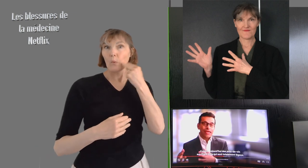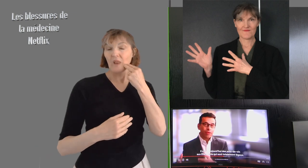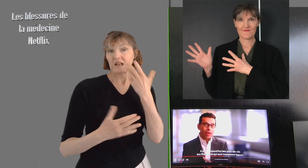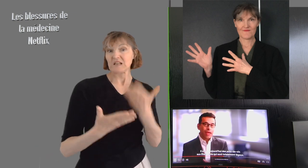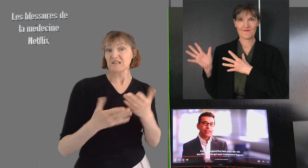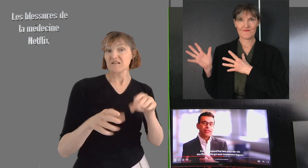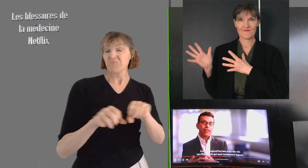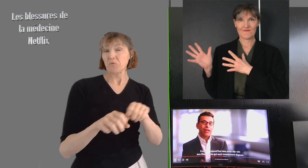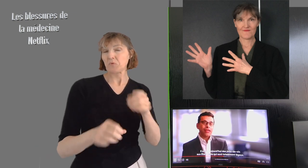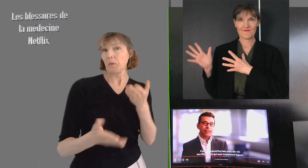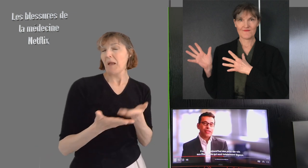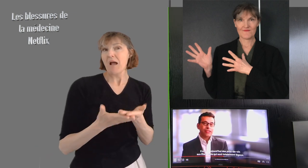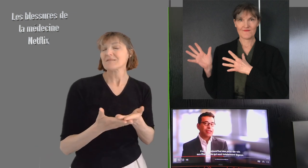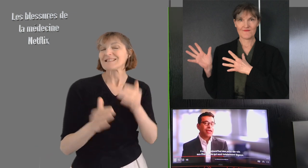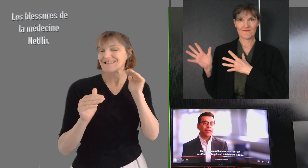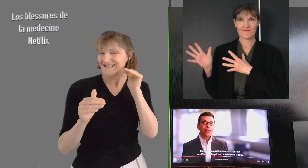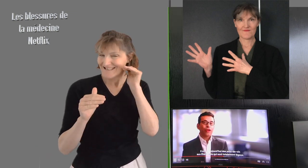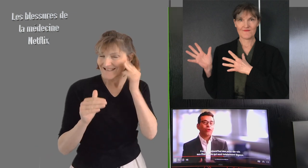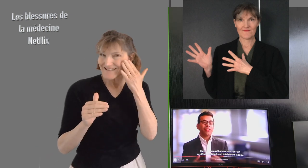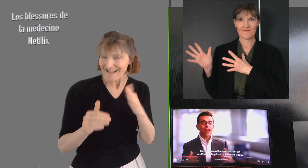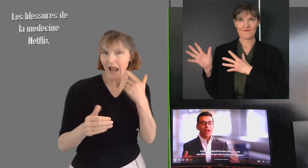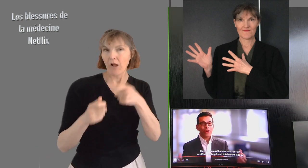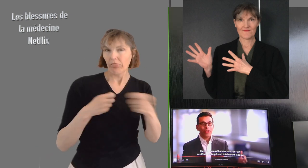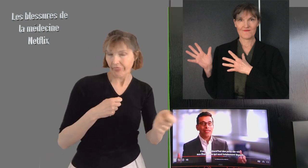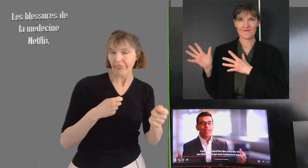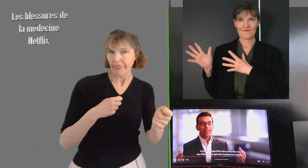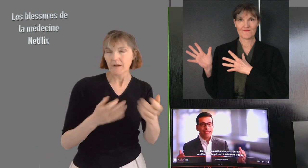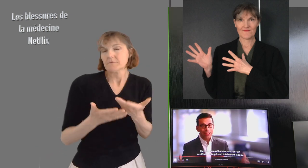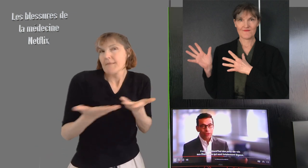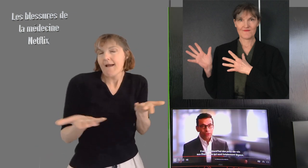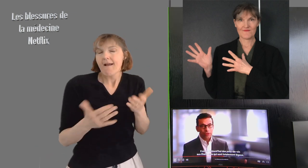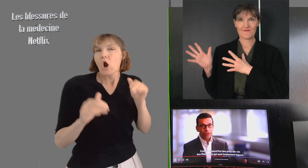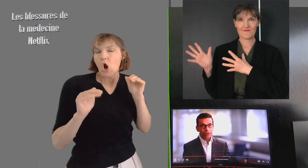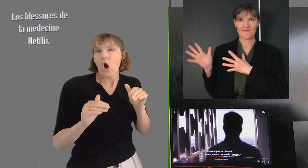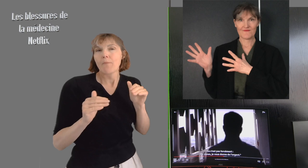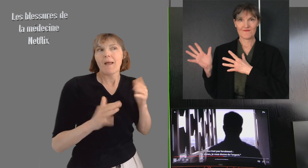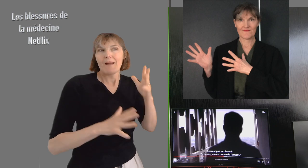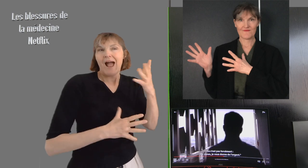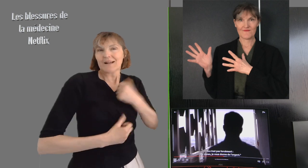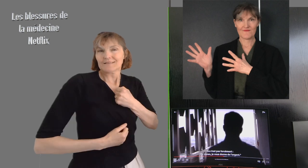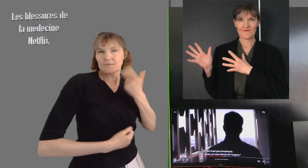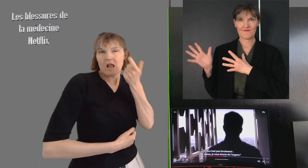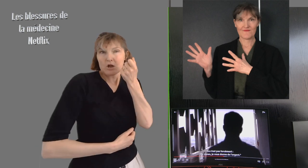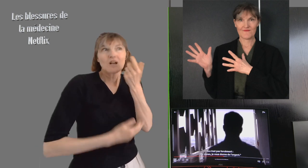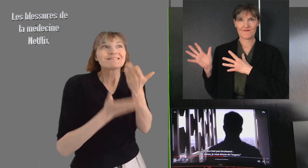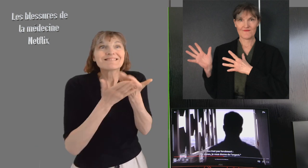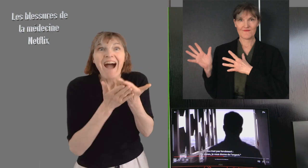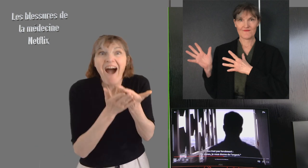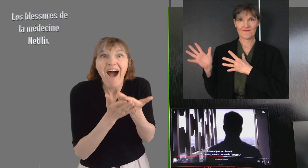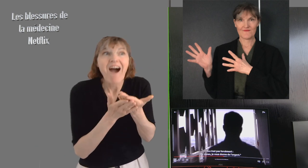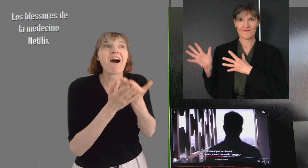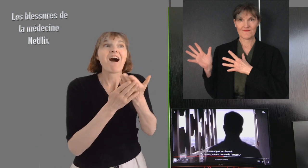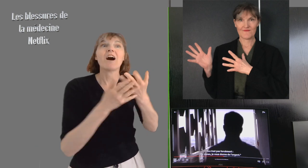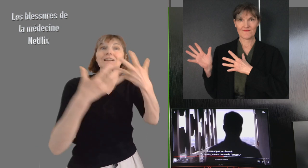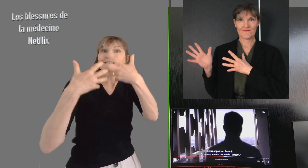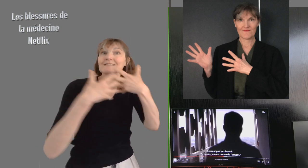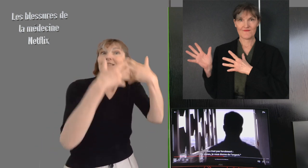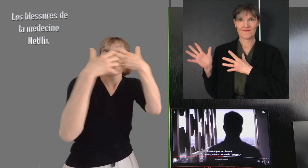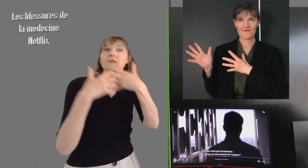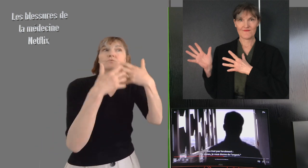Et c'est parfaitement légal aux États-Unis. Ce n'est forcément de l'argent. Ça